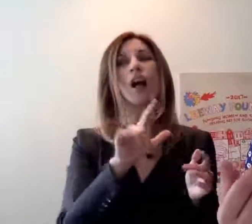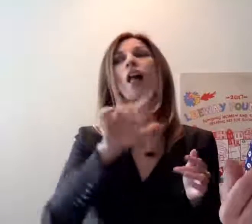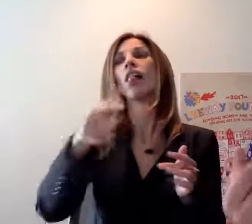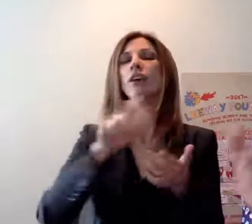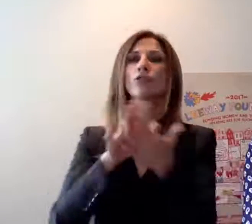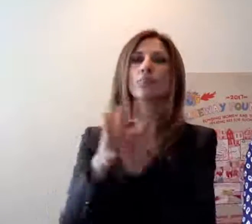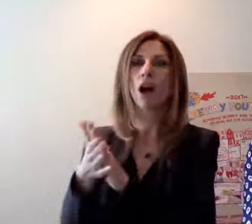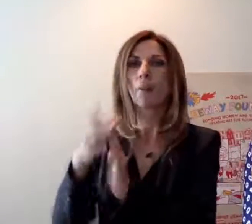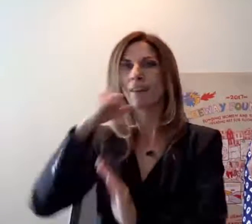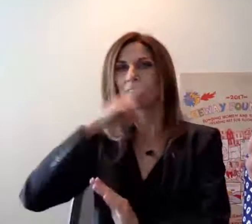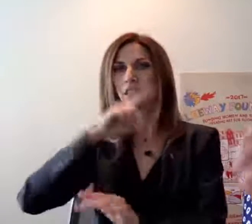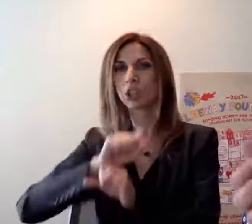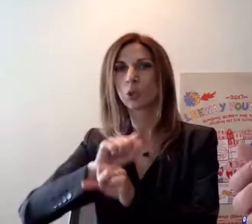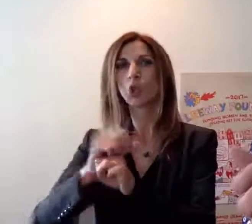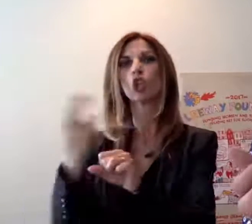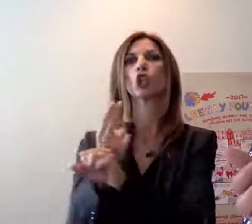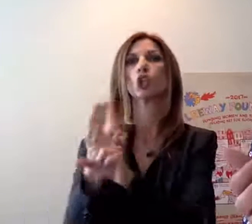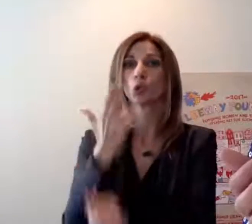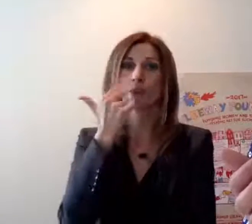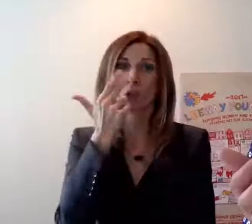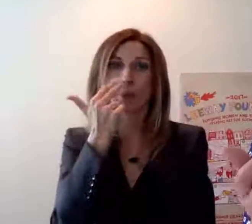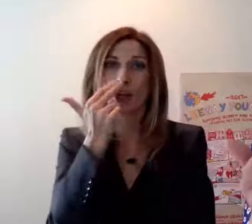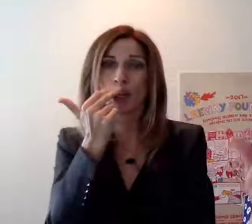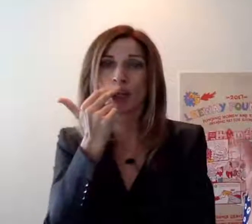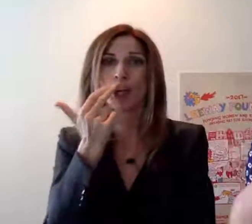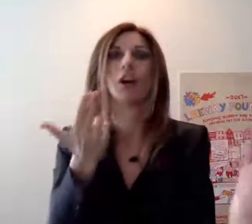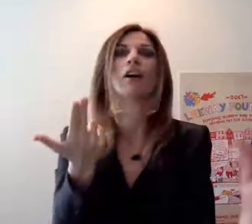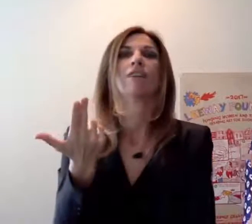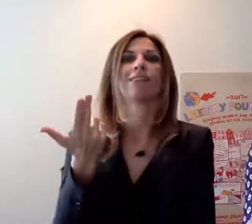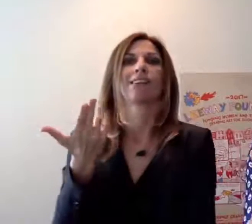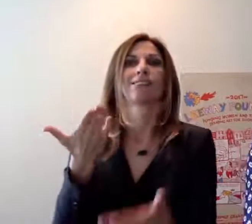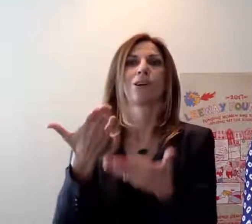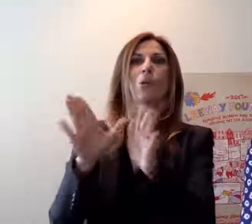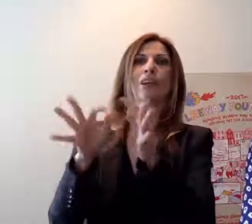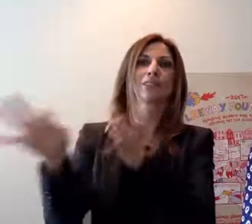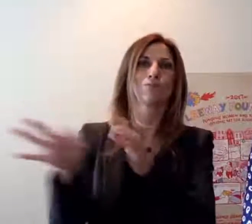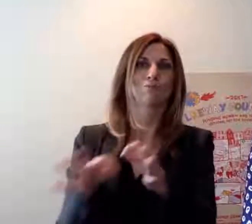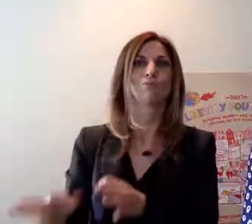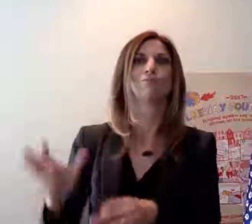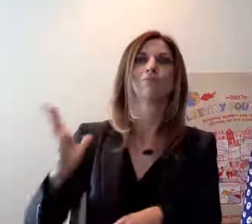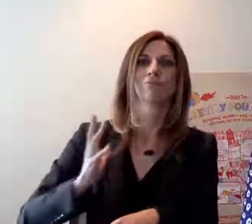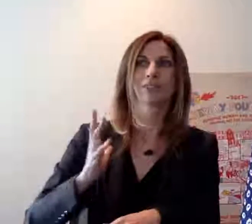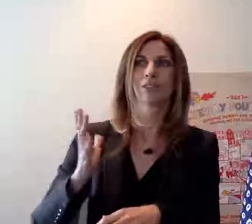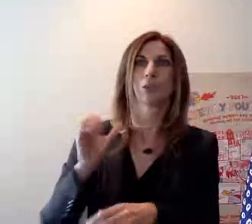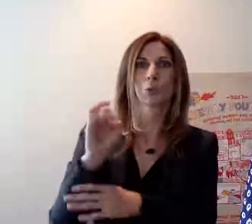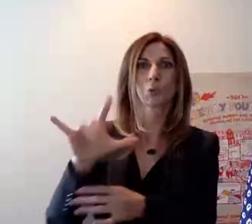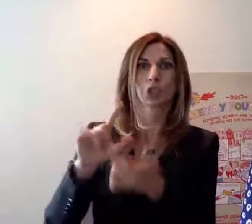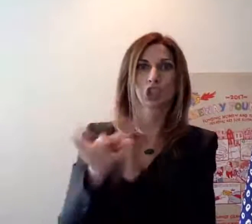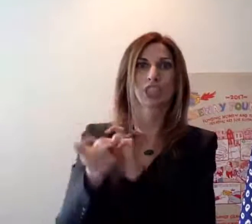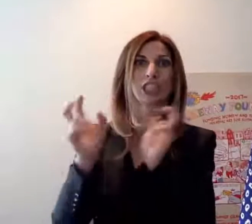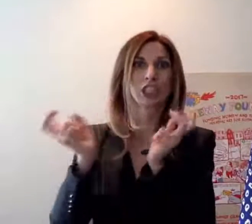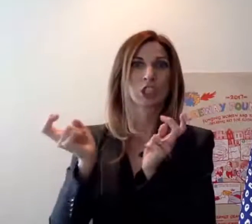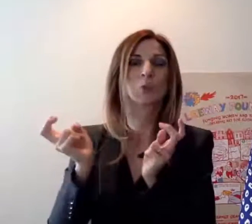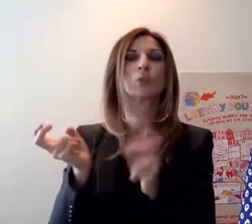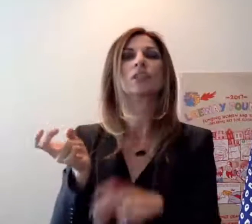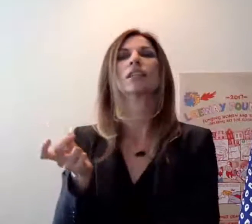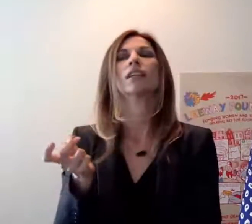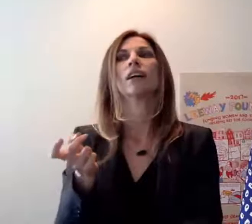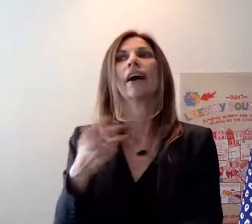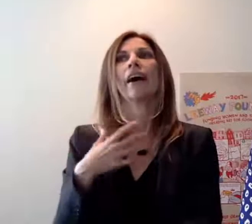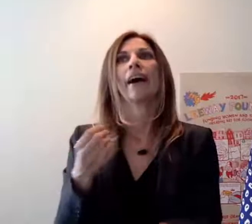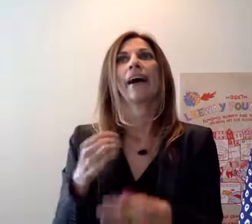and focusing more on the use of humor as a way to talk about social change issues.